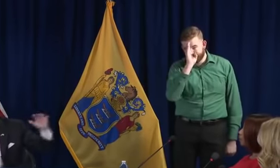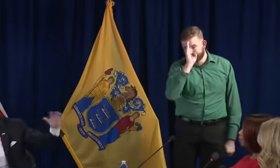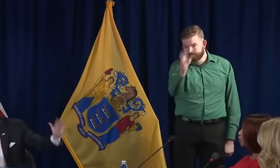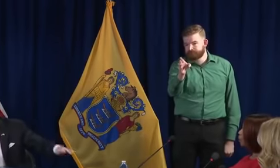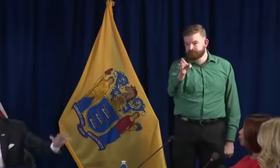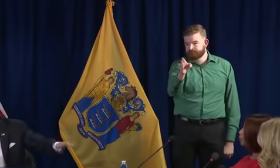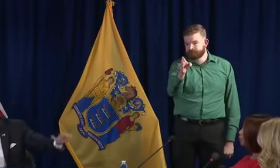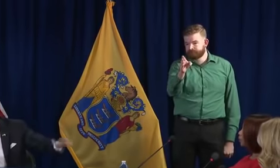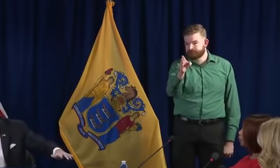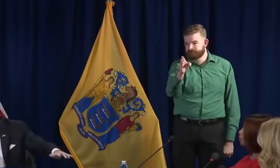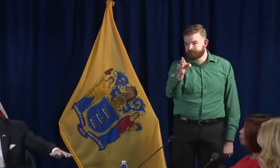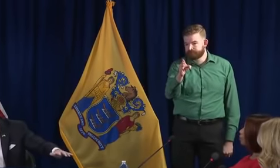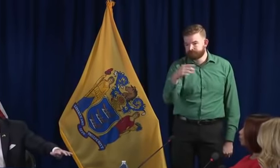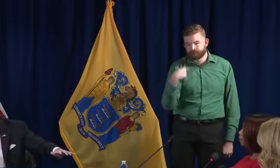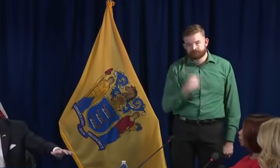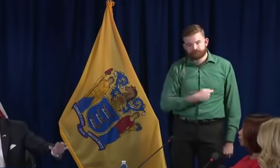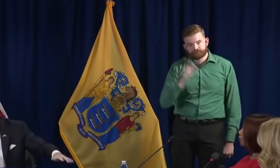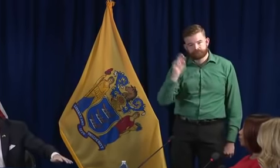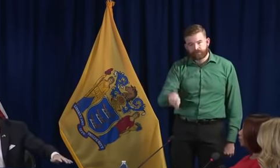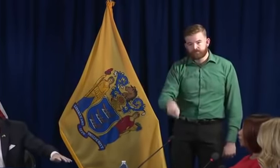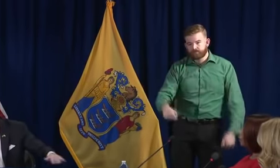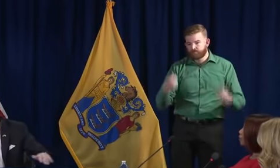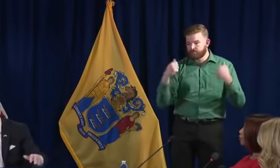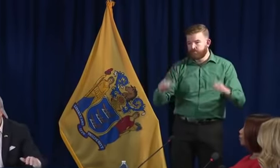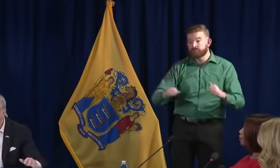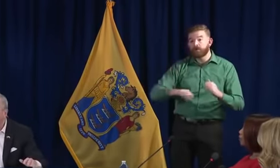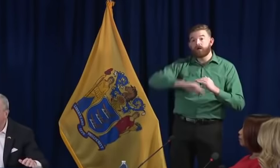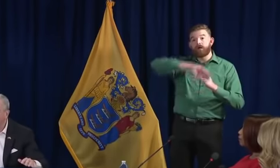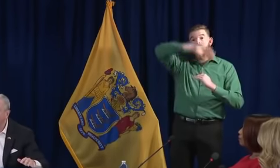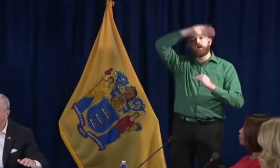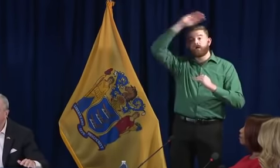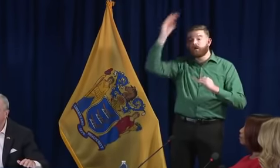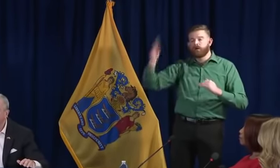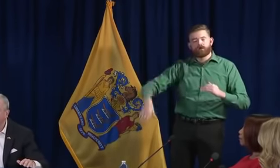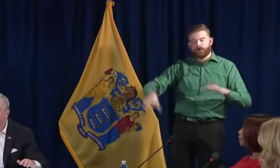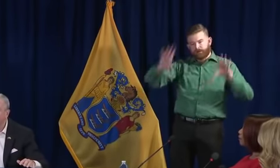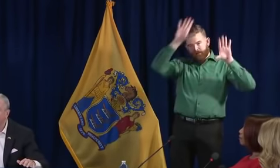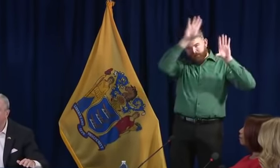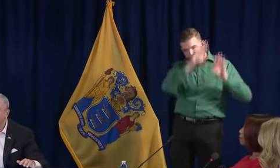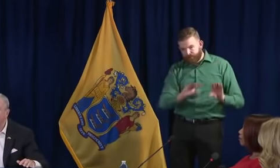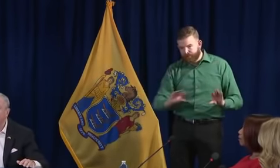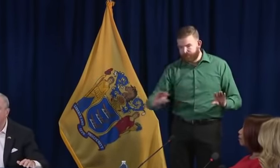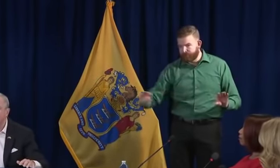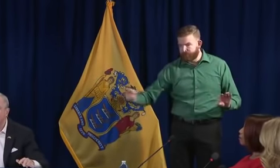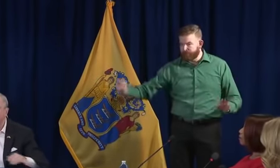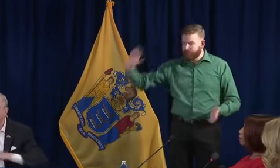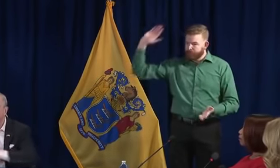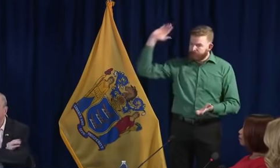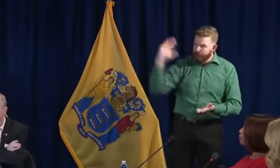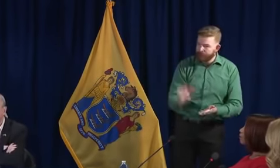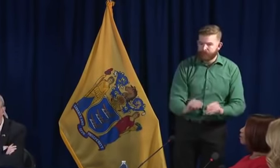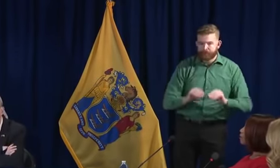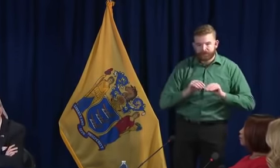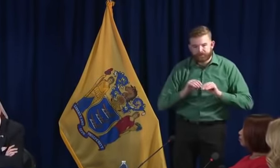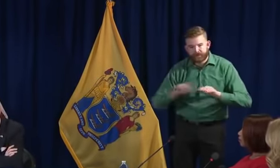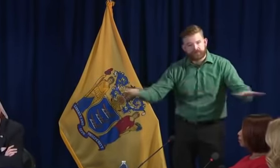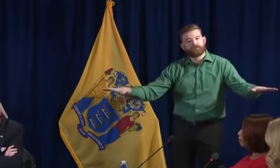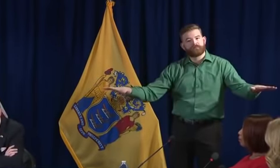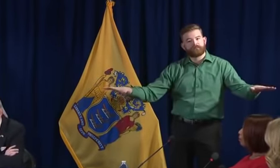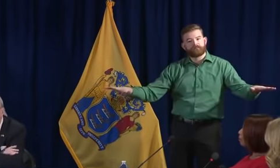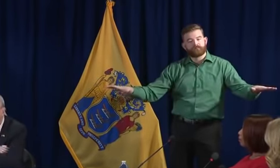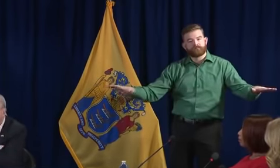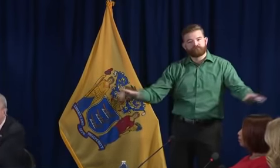to beat down this curve over here and over here to expand our capacity to deal with this